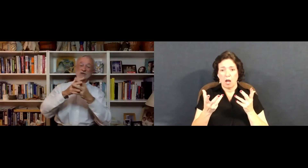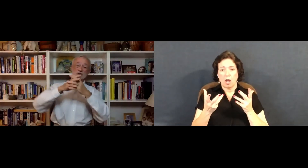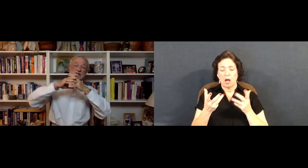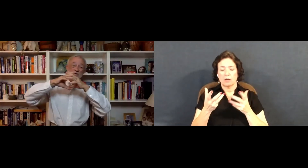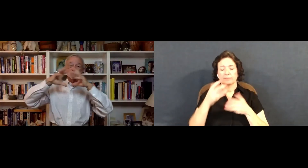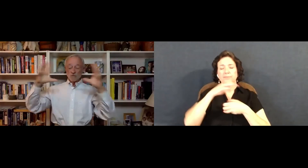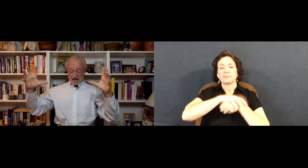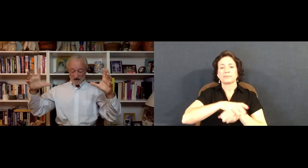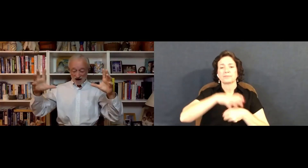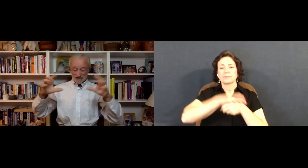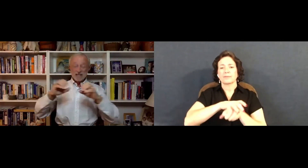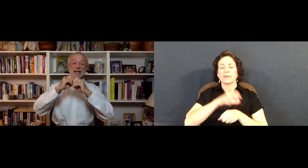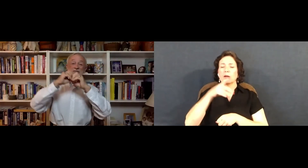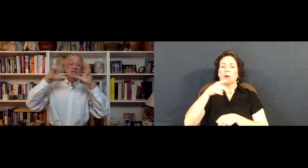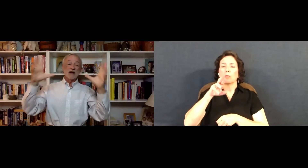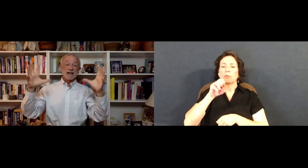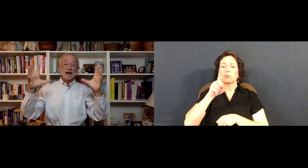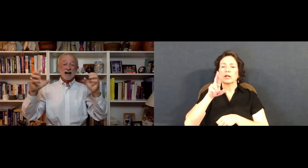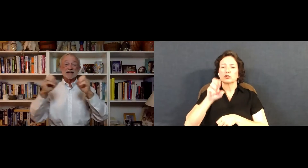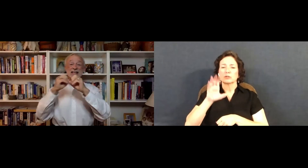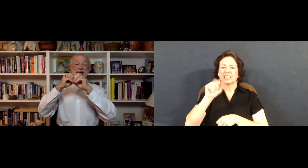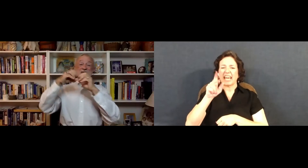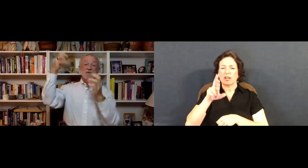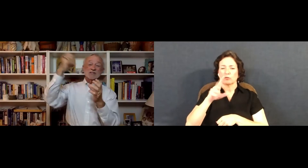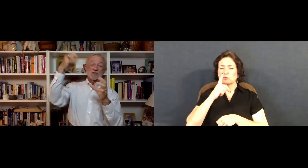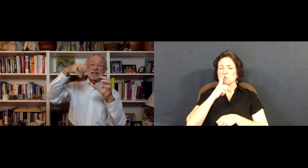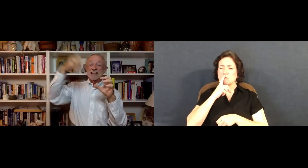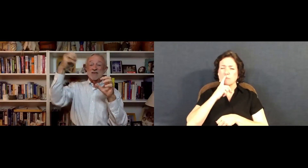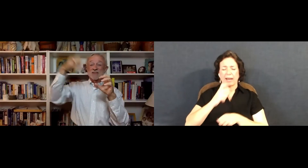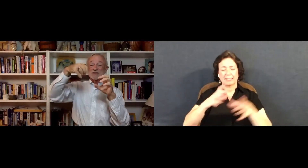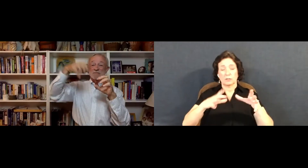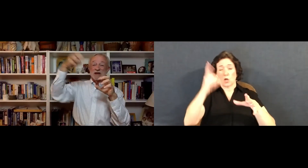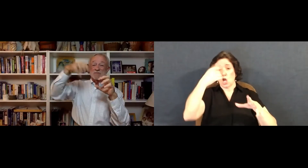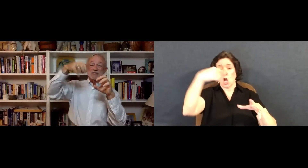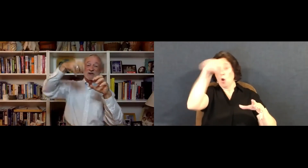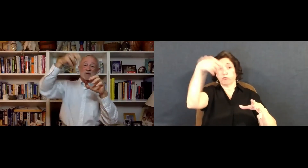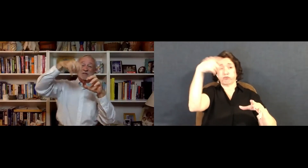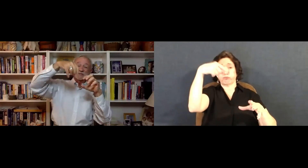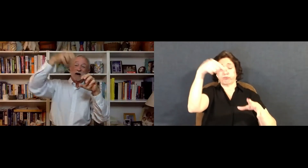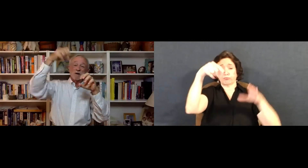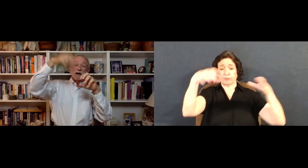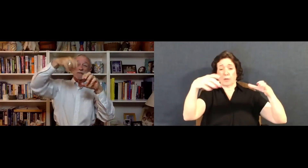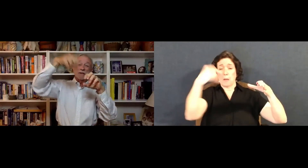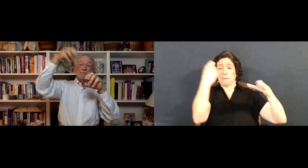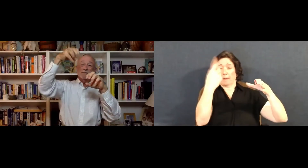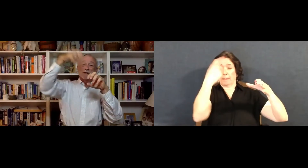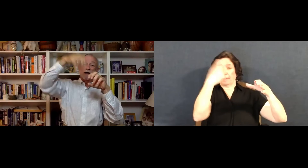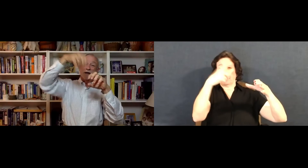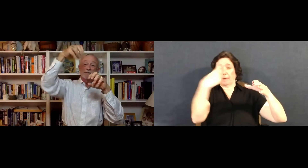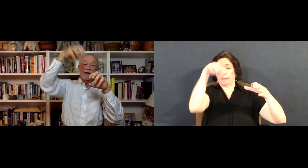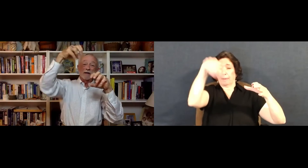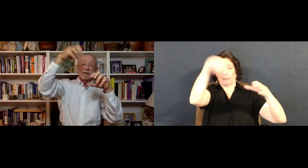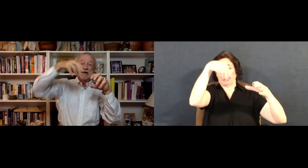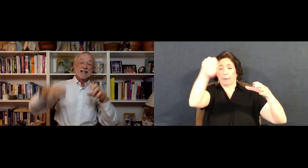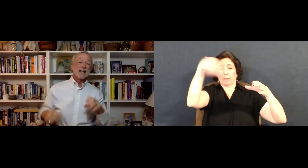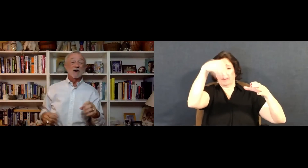The pressure cooker was red hot. It was red hot. And the pressure regulator on the top of that pressure cooker was just pop, pop, pop, pop, pop, pop, pop, pop, pop,